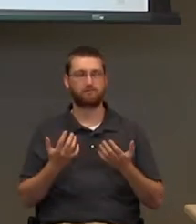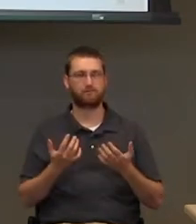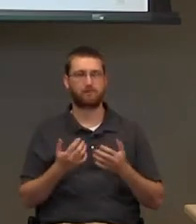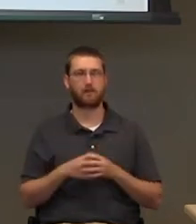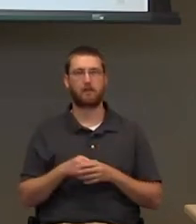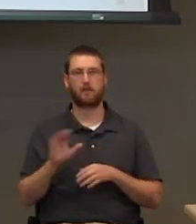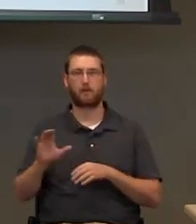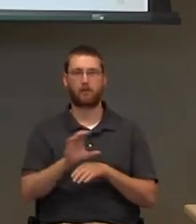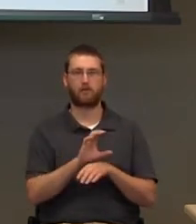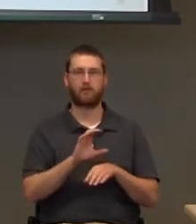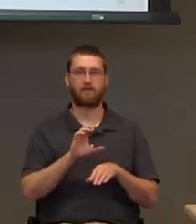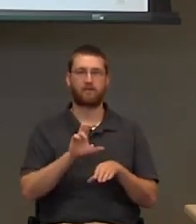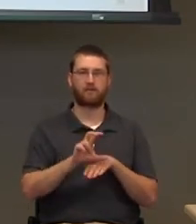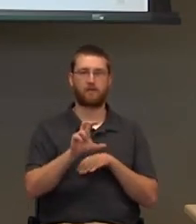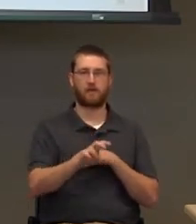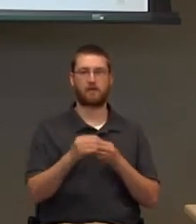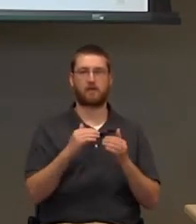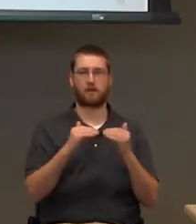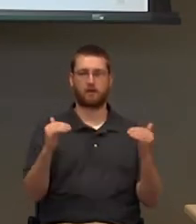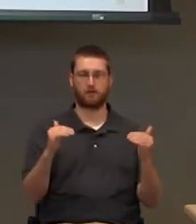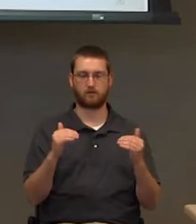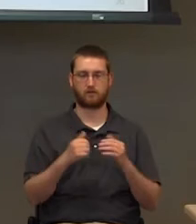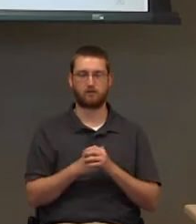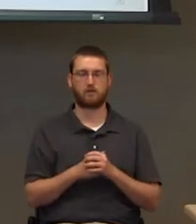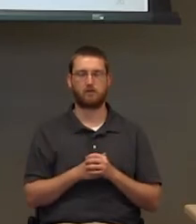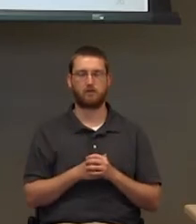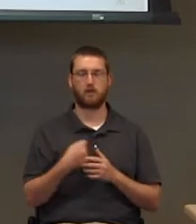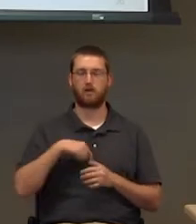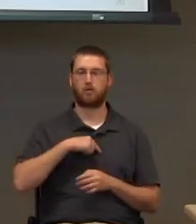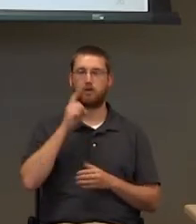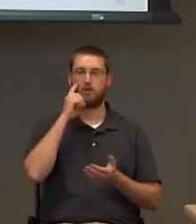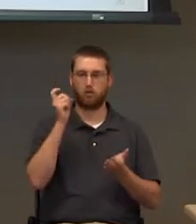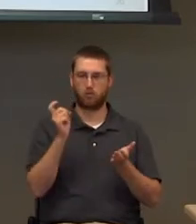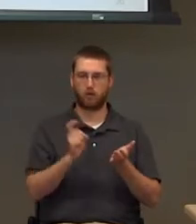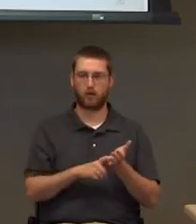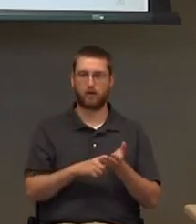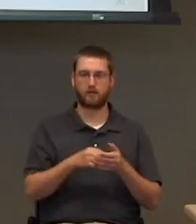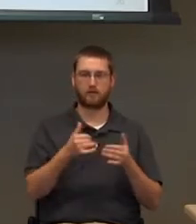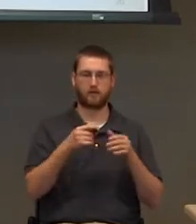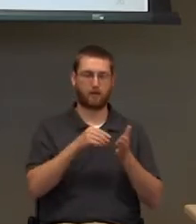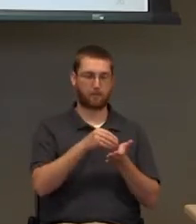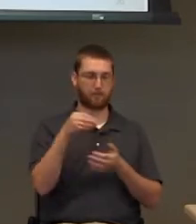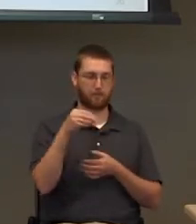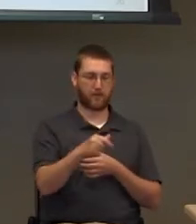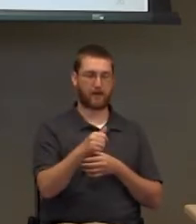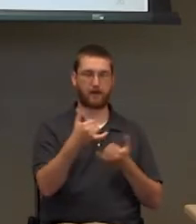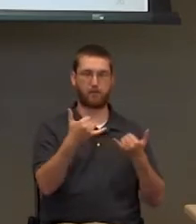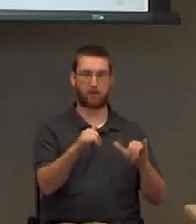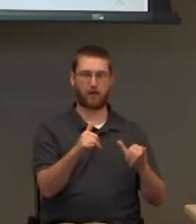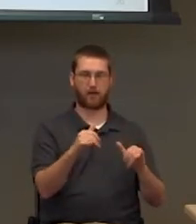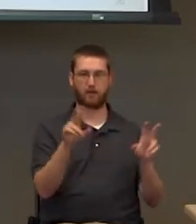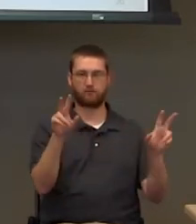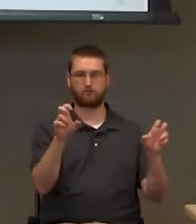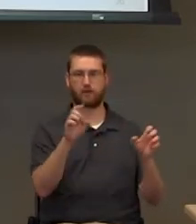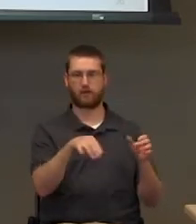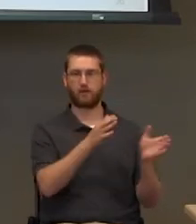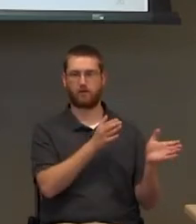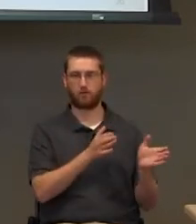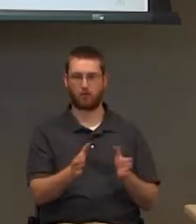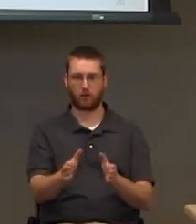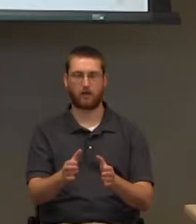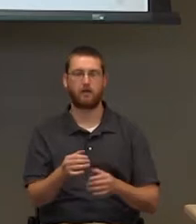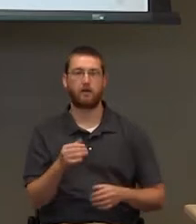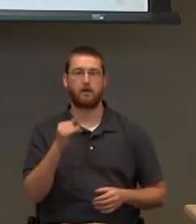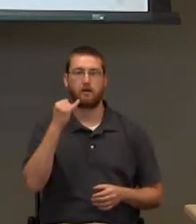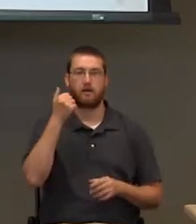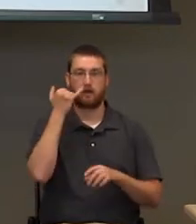contingent upon funding. We recognize and appreciate the pay-to-play strategy. If you have money in the game, you're going to be a lot more invested in the